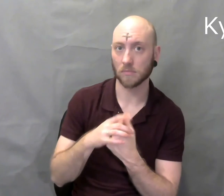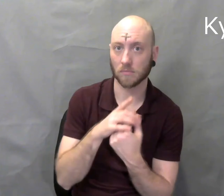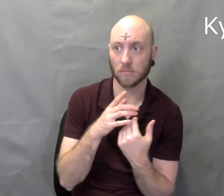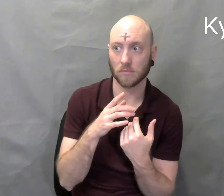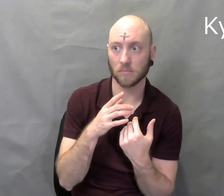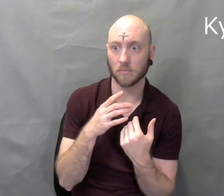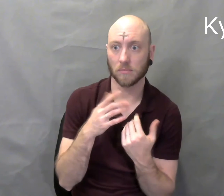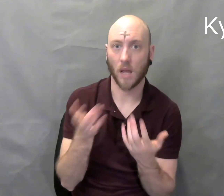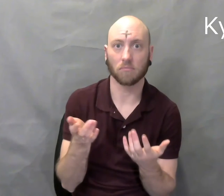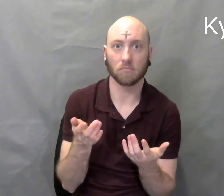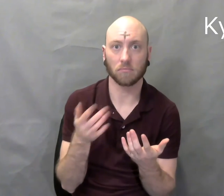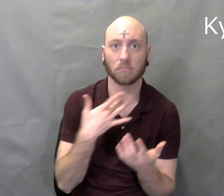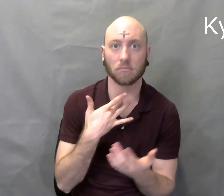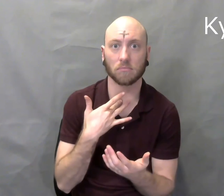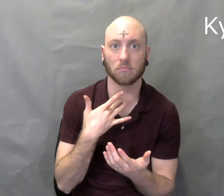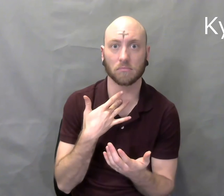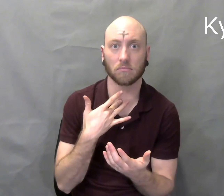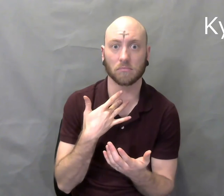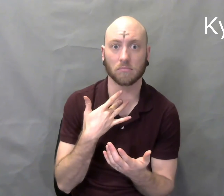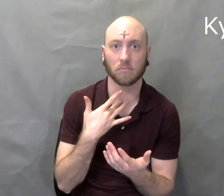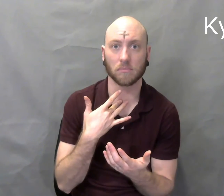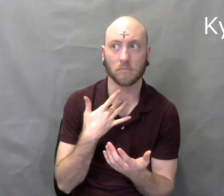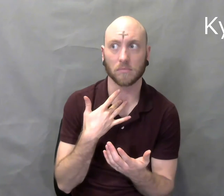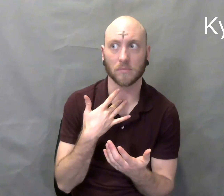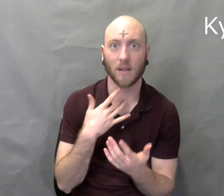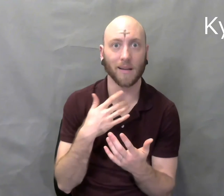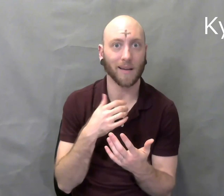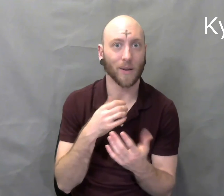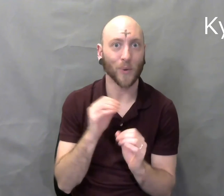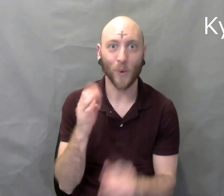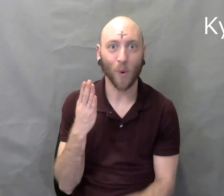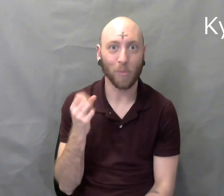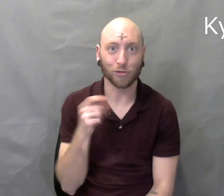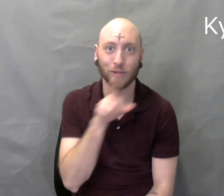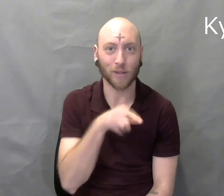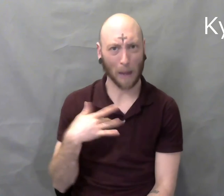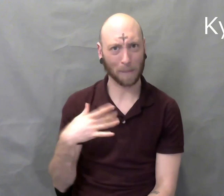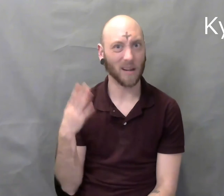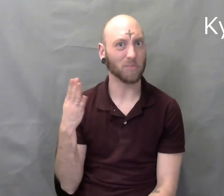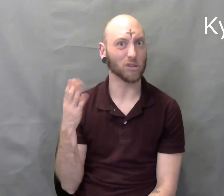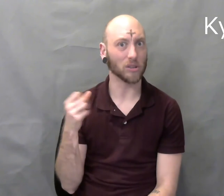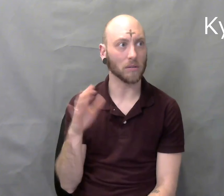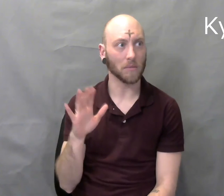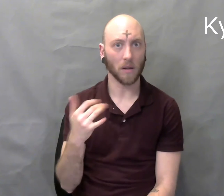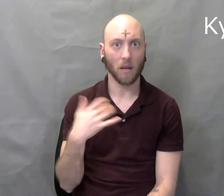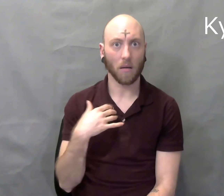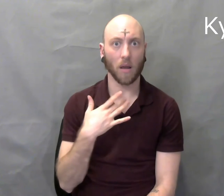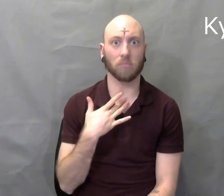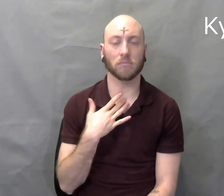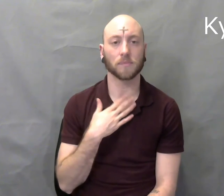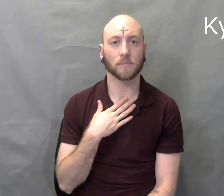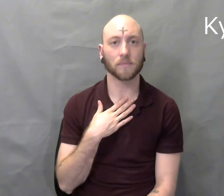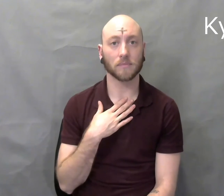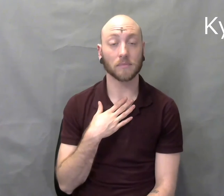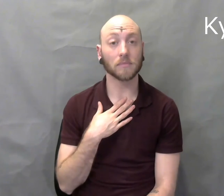And it was the first time that I didn't give some kind of bullshit answer. And what I found out is that this program of